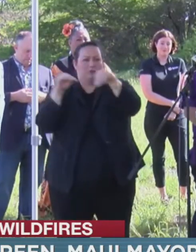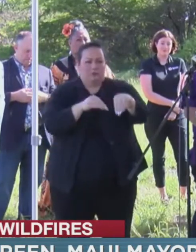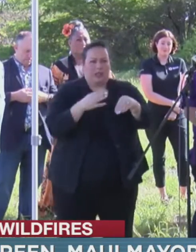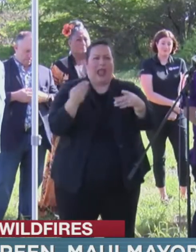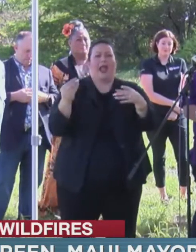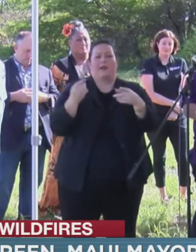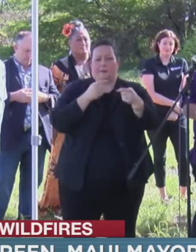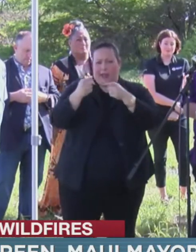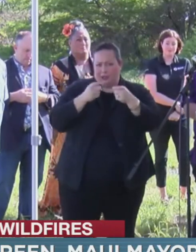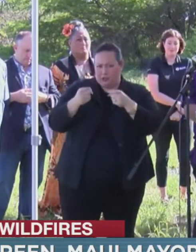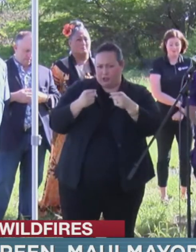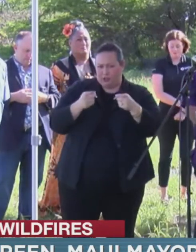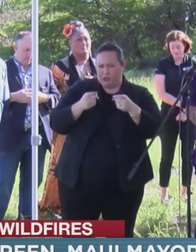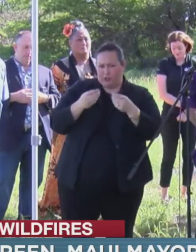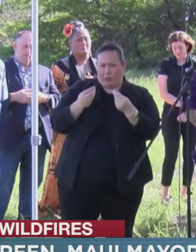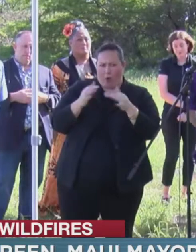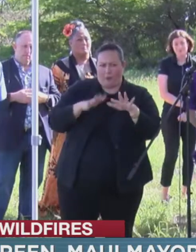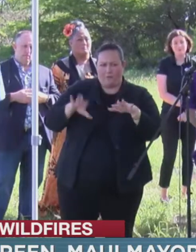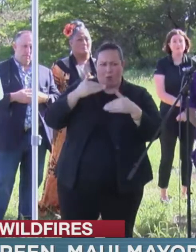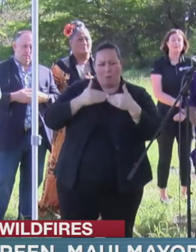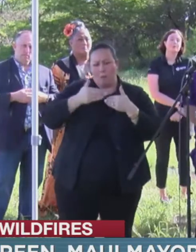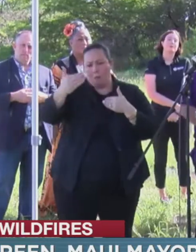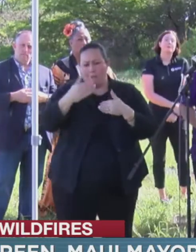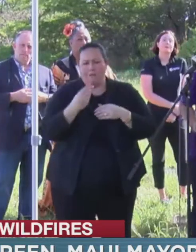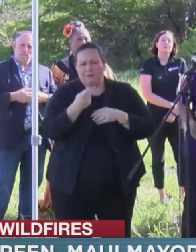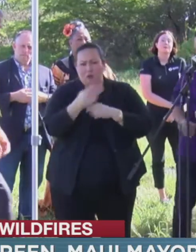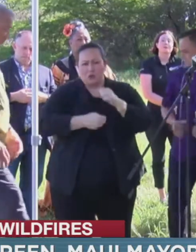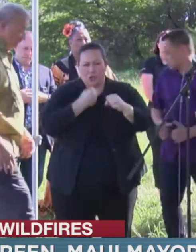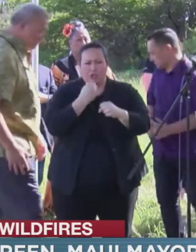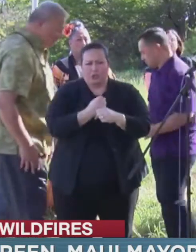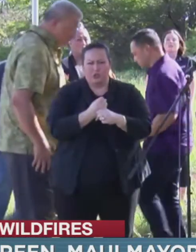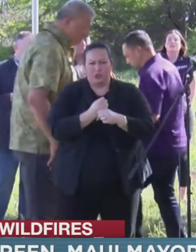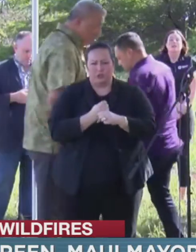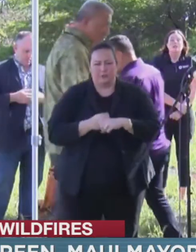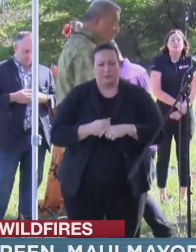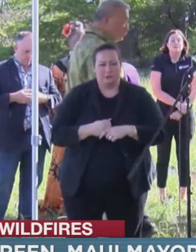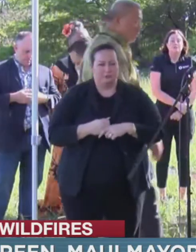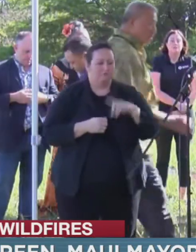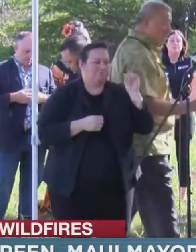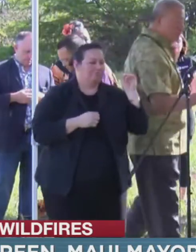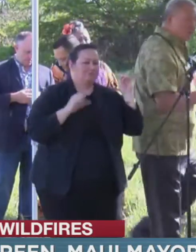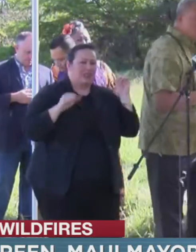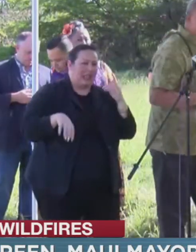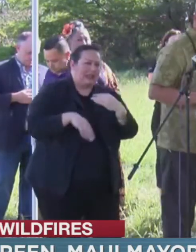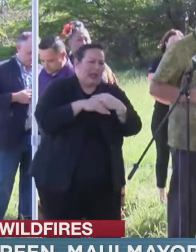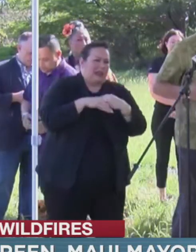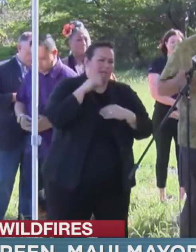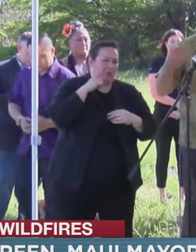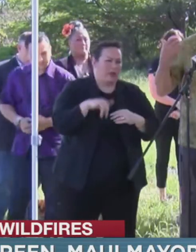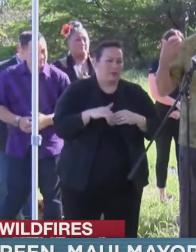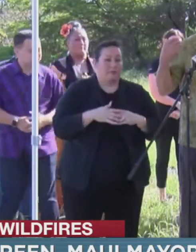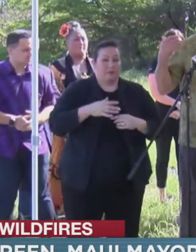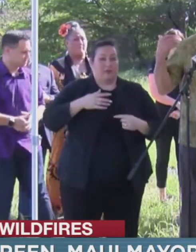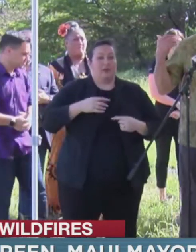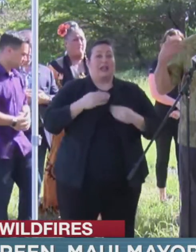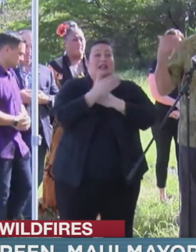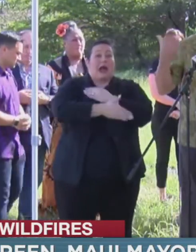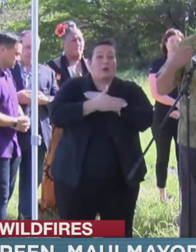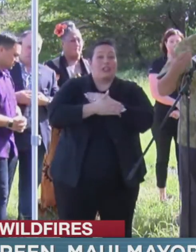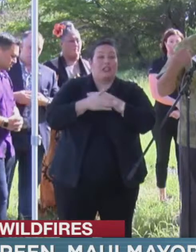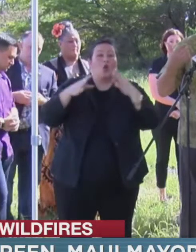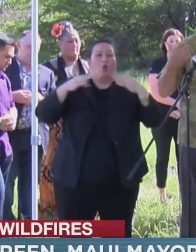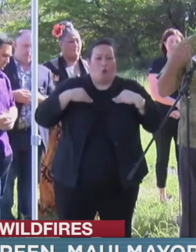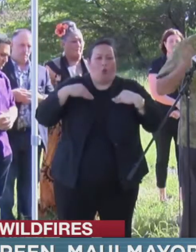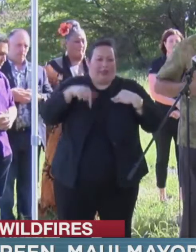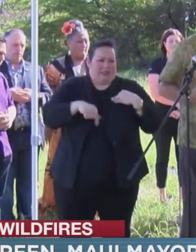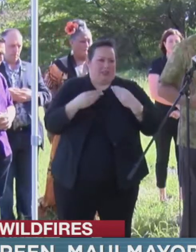managing the property for the next few years. I can add to that. Thank you for that. The other reason is we own this land. This is owned